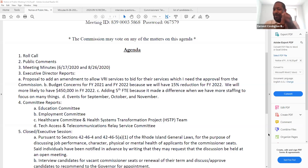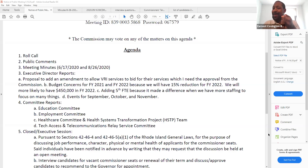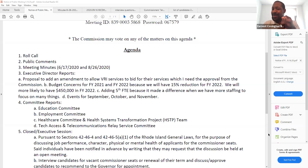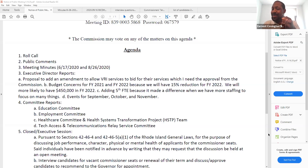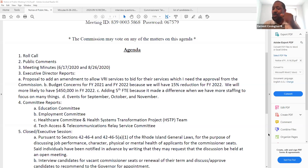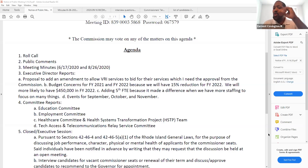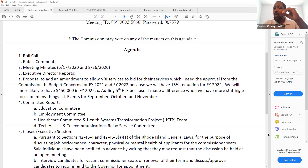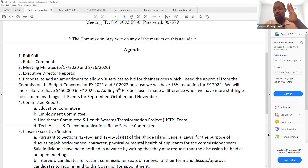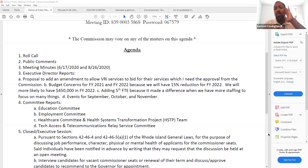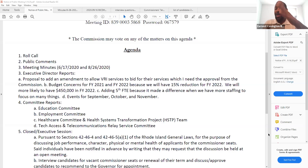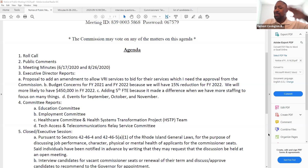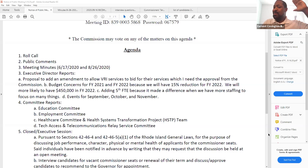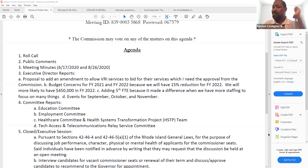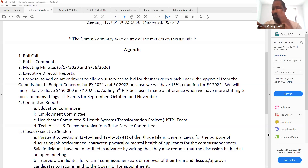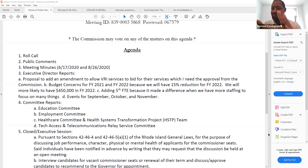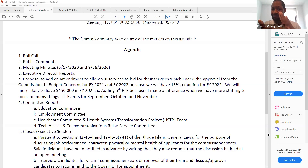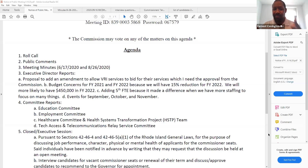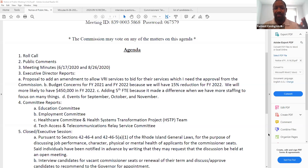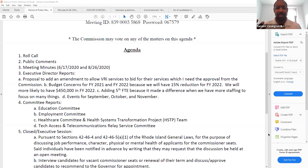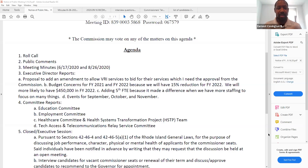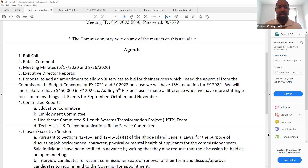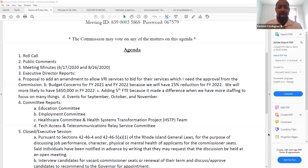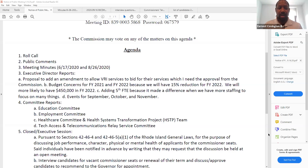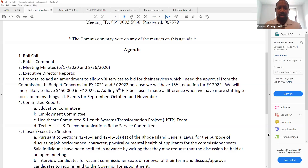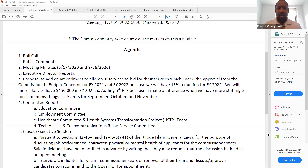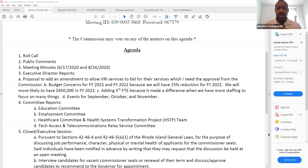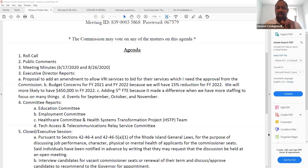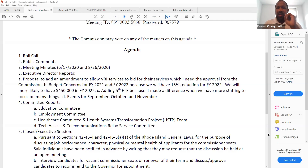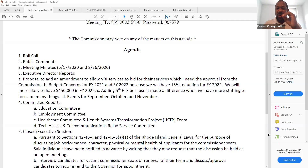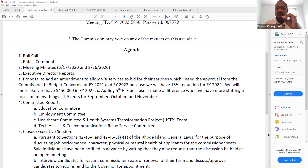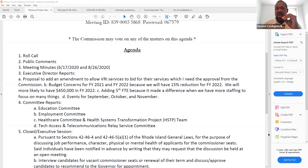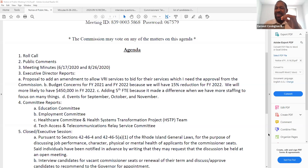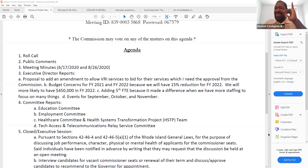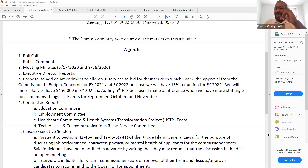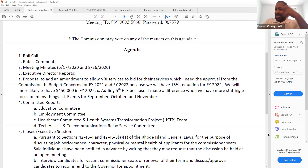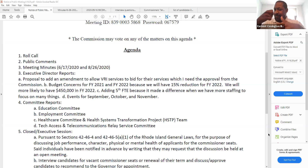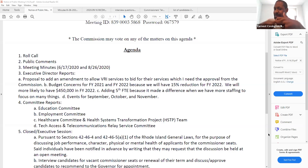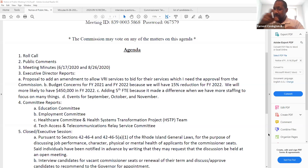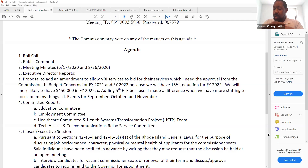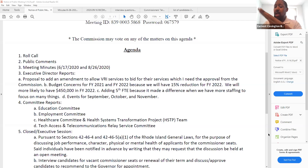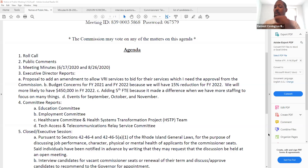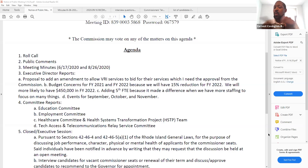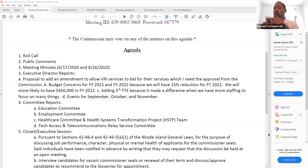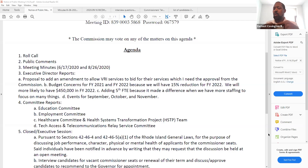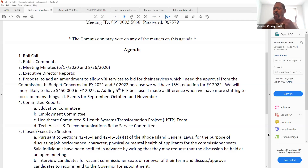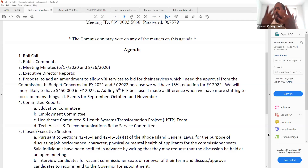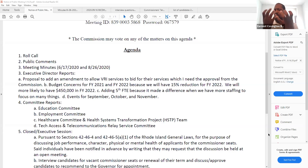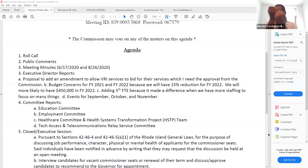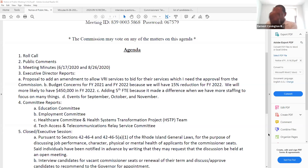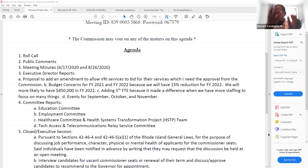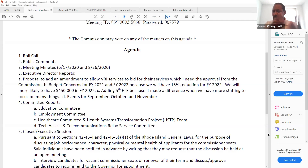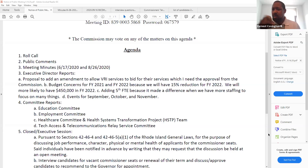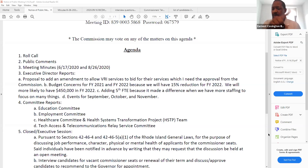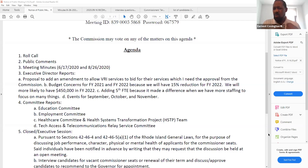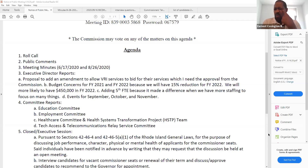tax generated. And that's going to affect the revenue, and it's going to affect our state budget. So we are going to have a